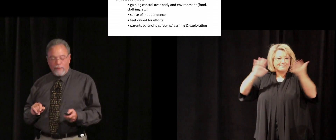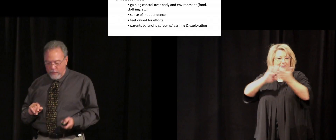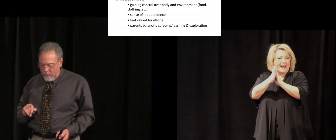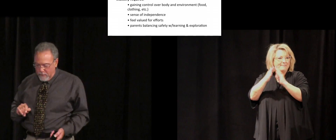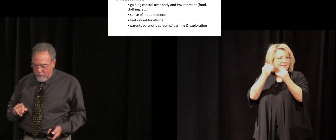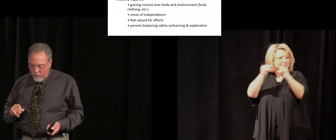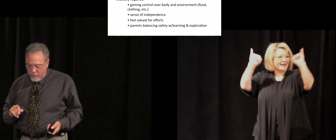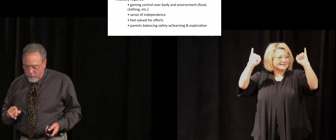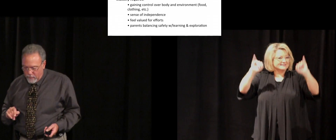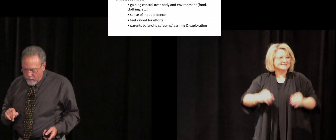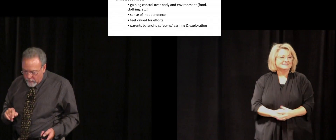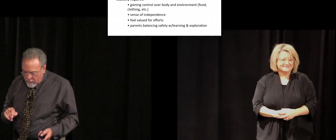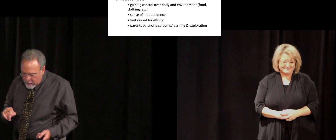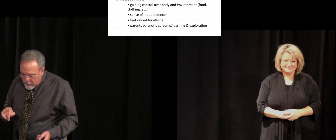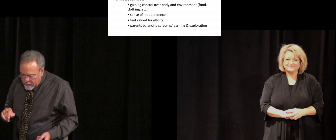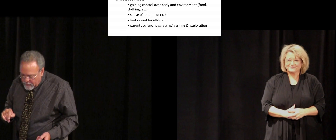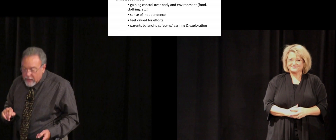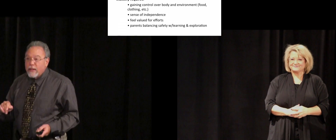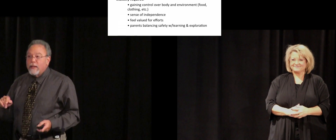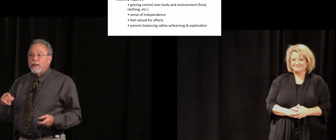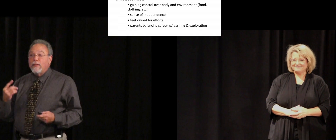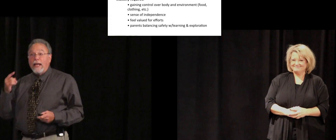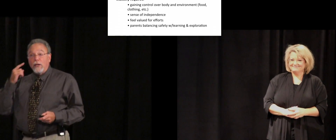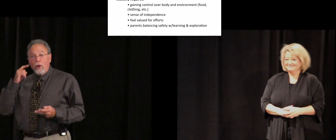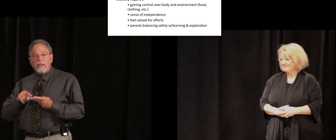unit. That's what happens when it's all good.